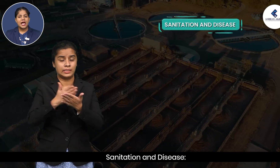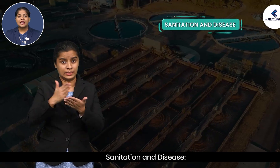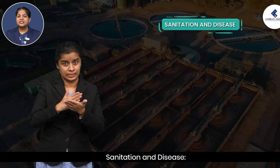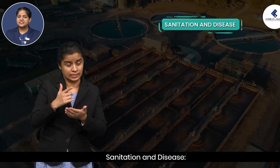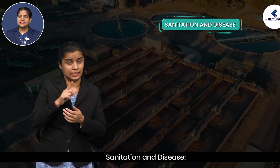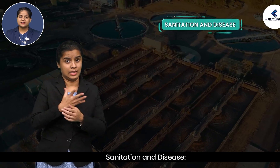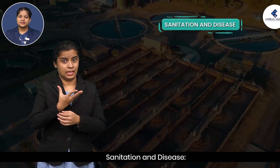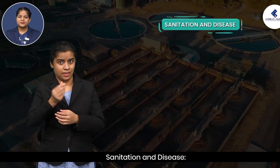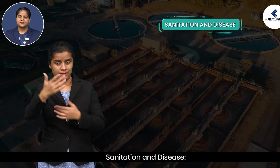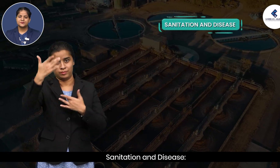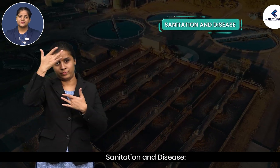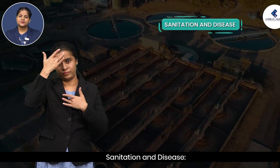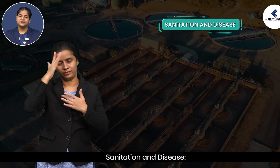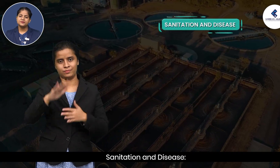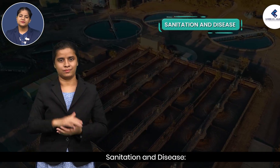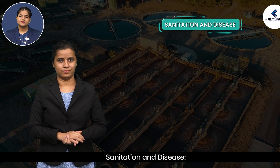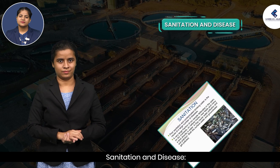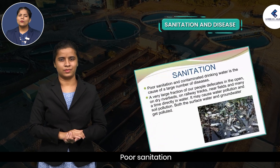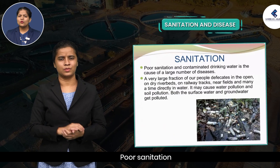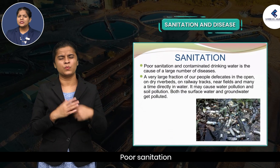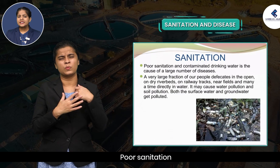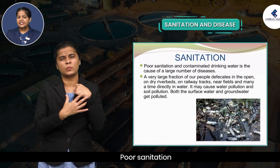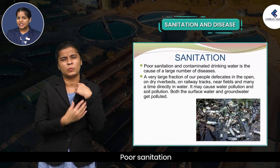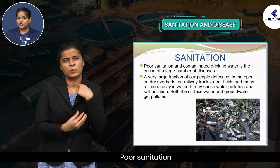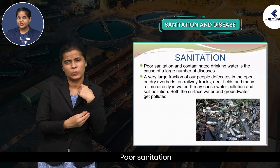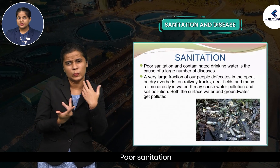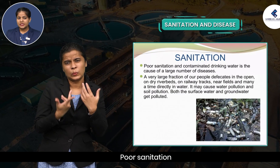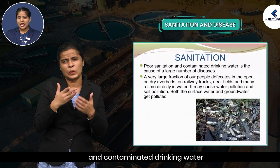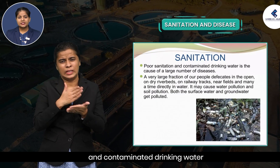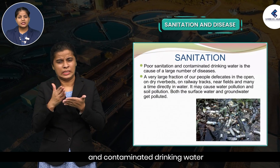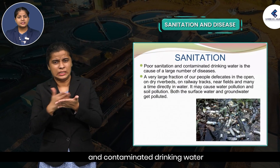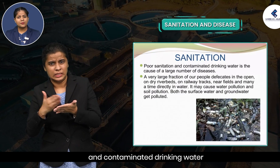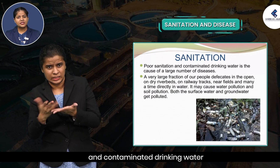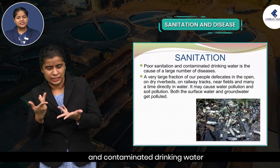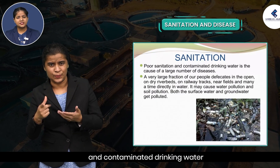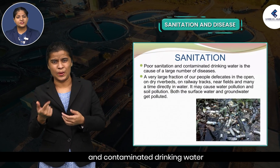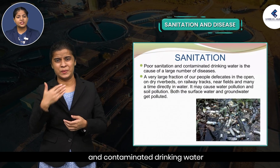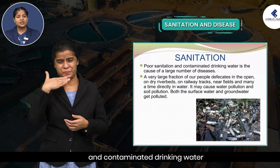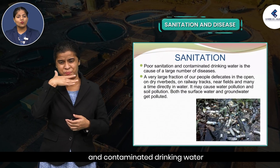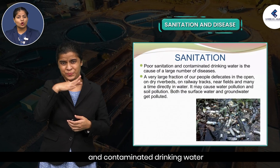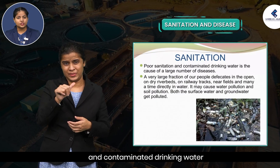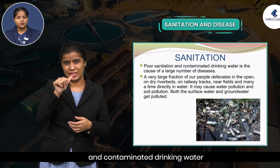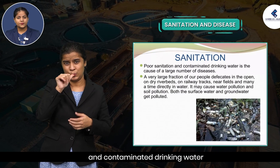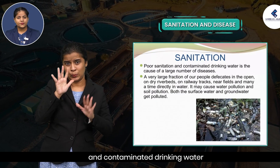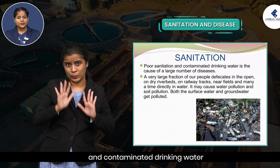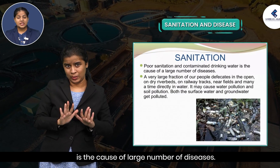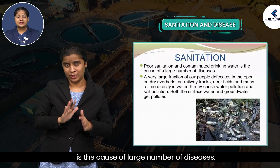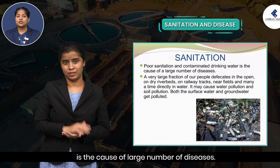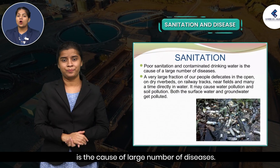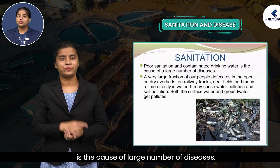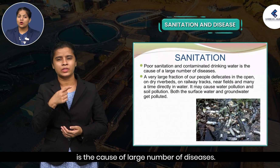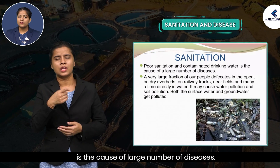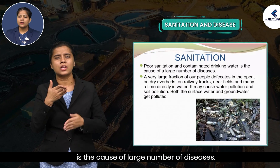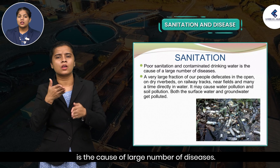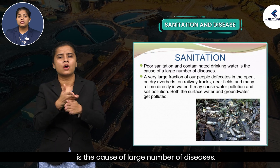Sanitation and disease. Poor sanitation and contaminated drinking water is